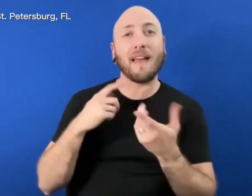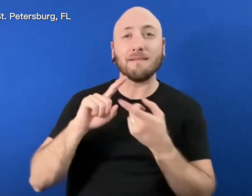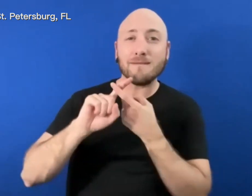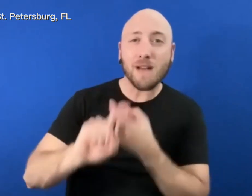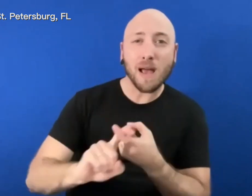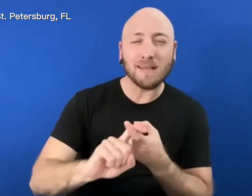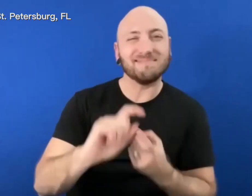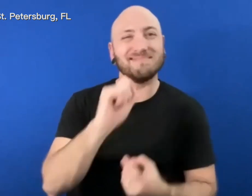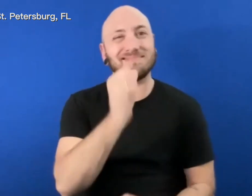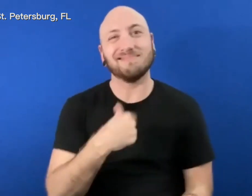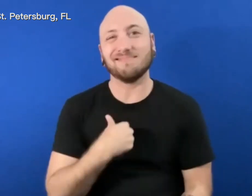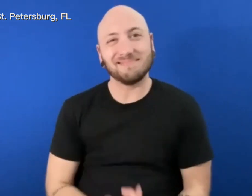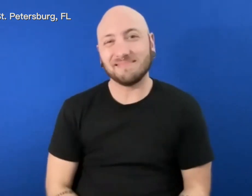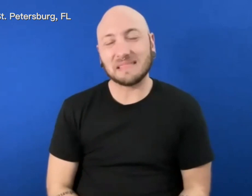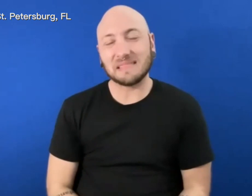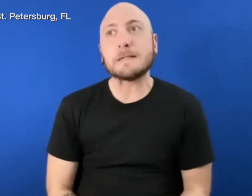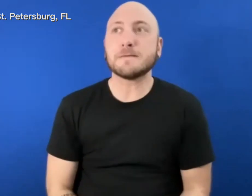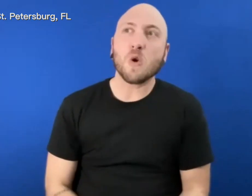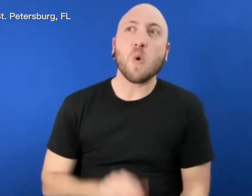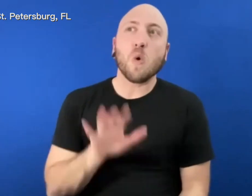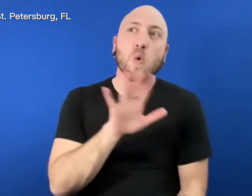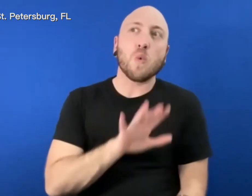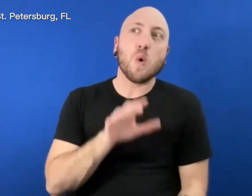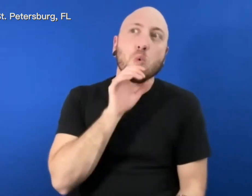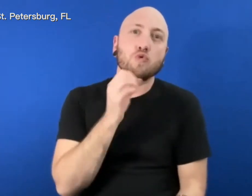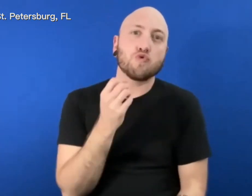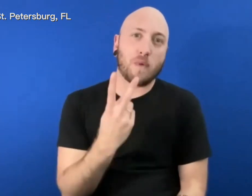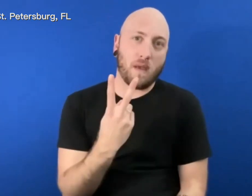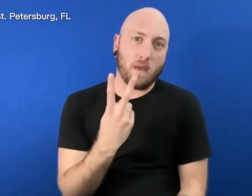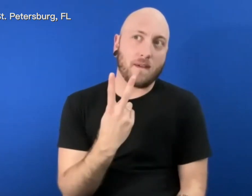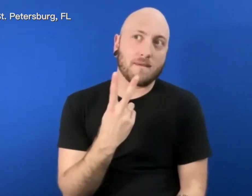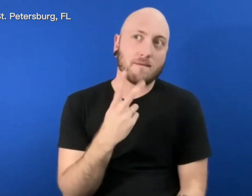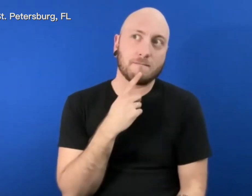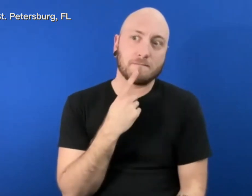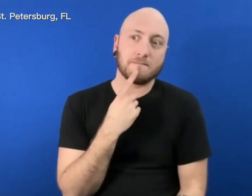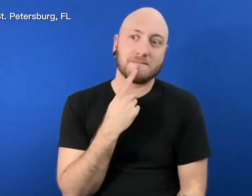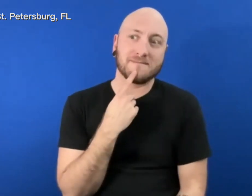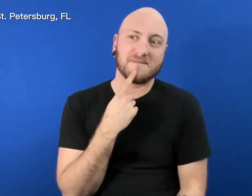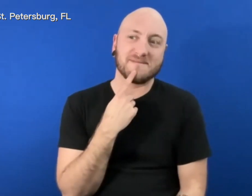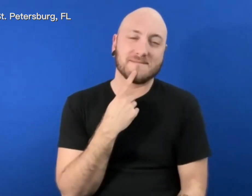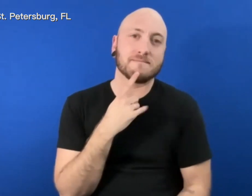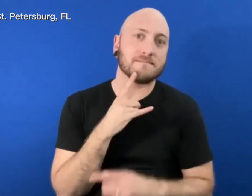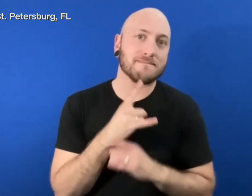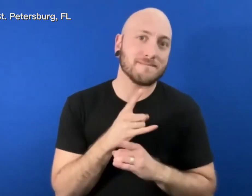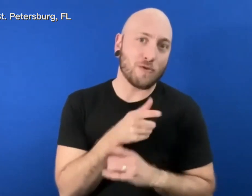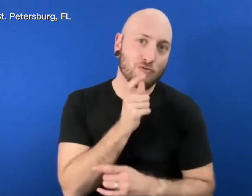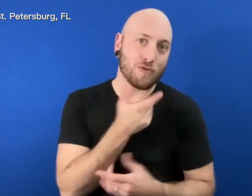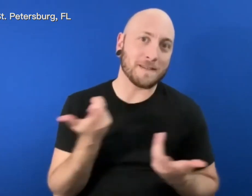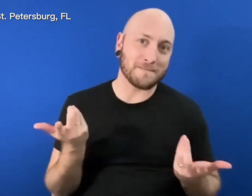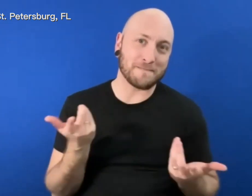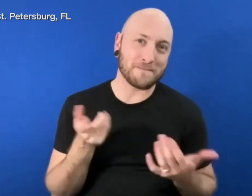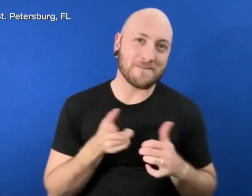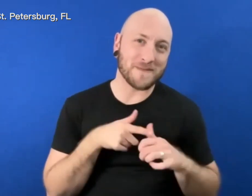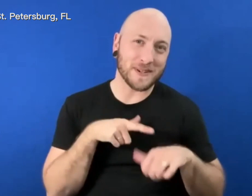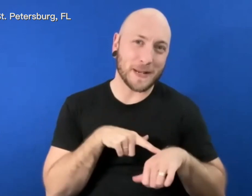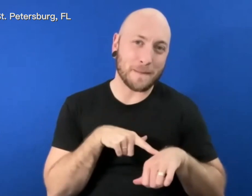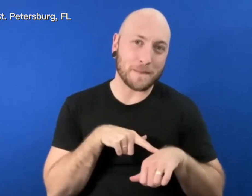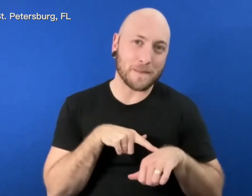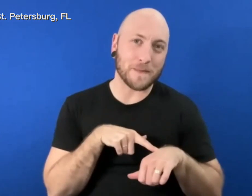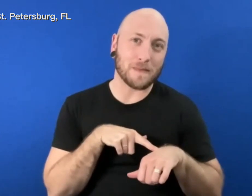But when I was like about 12 years old, that was the first time I ever had a drink. And that moment sticks out in my memory